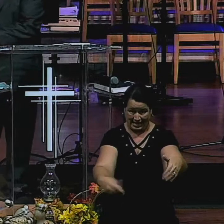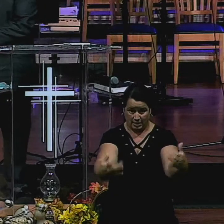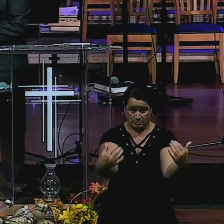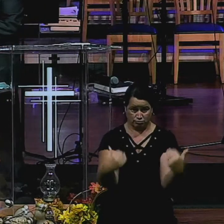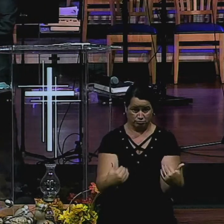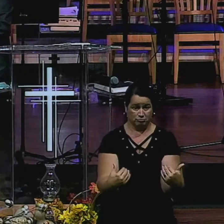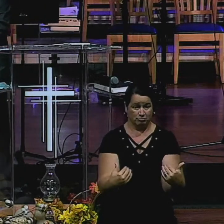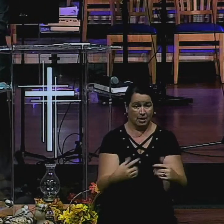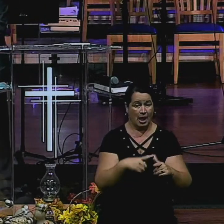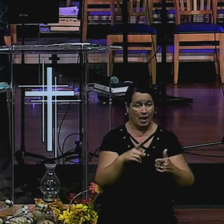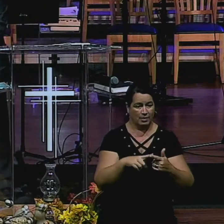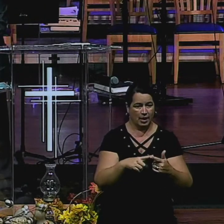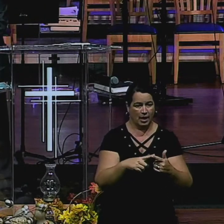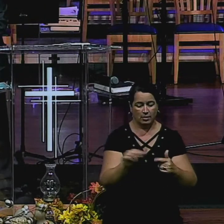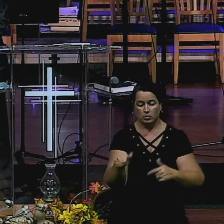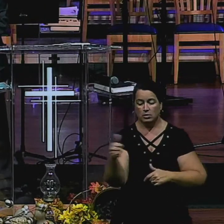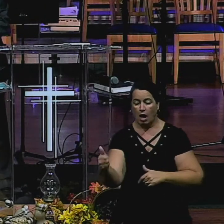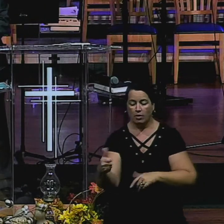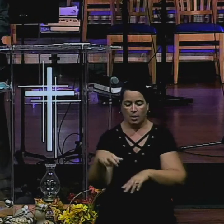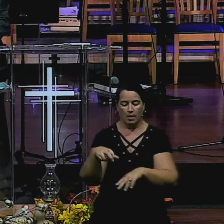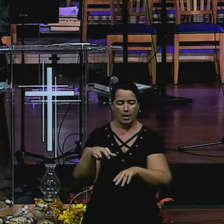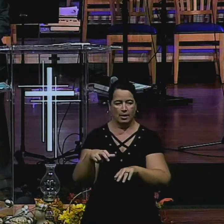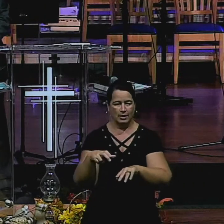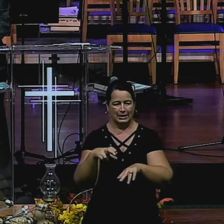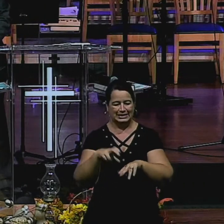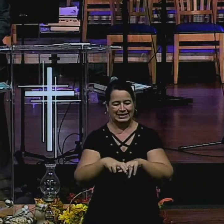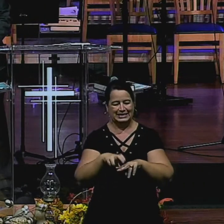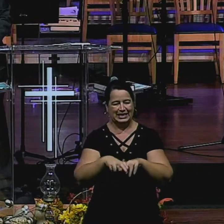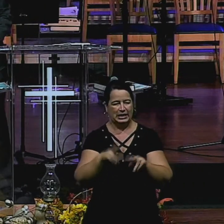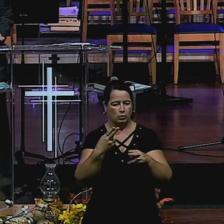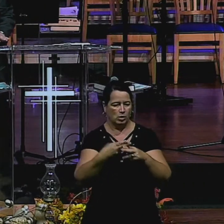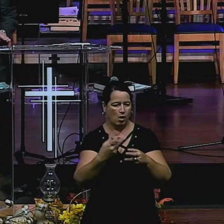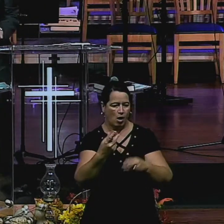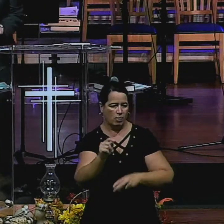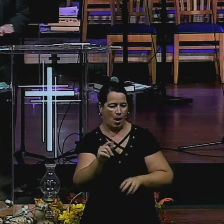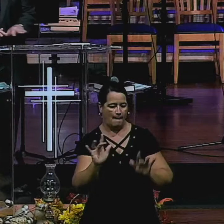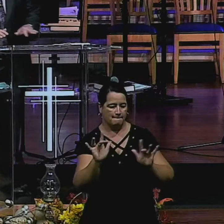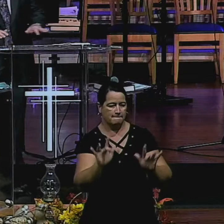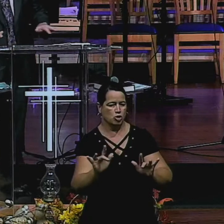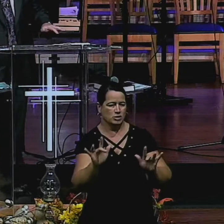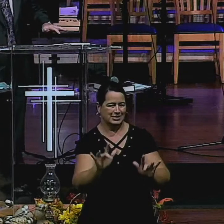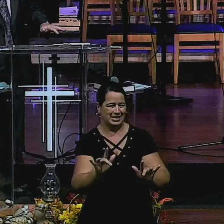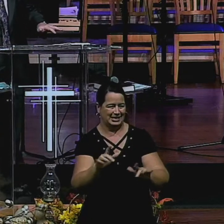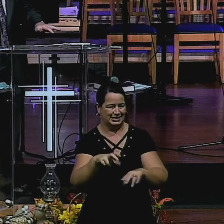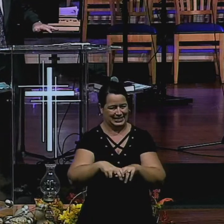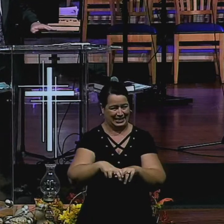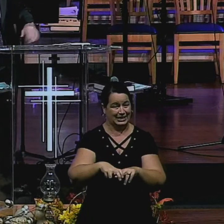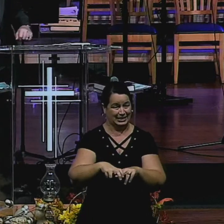seat that covered the law, the mercy seat. Amen? The mercy seat.